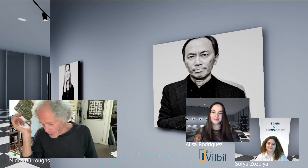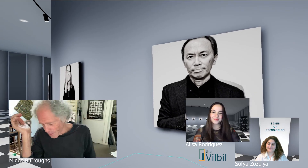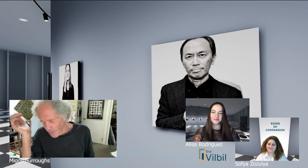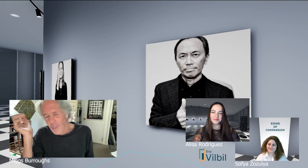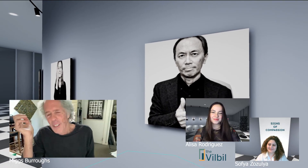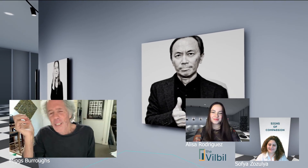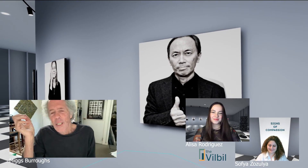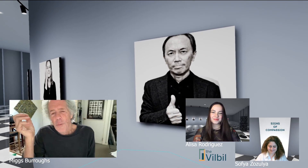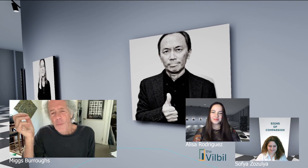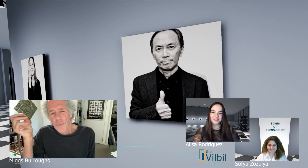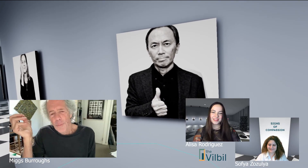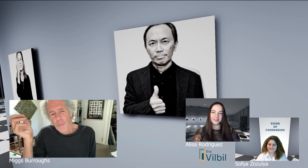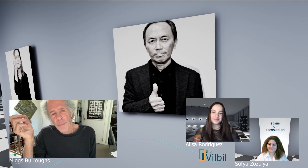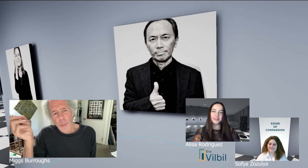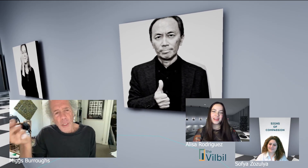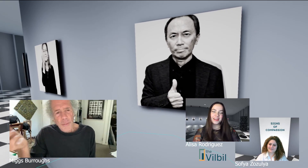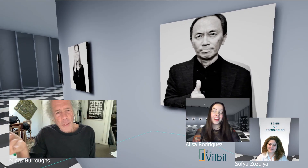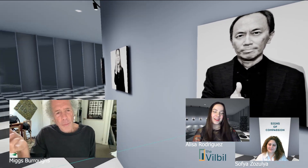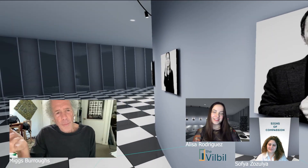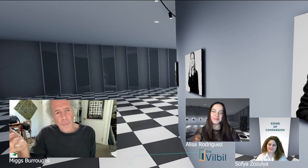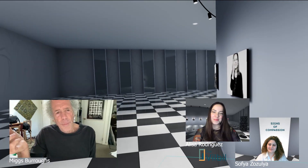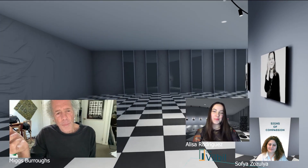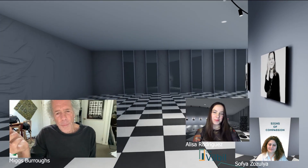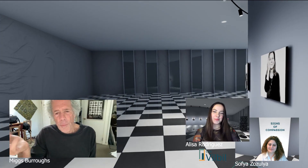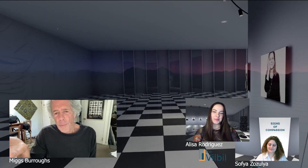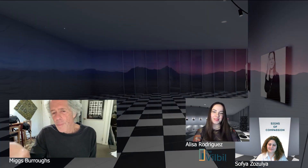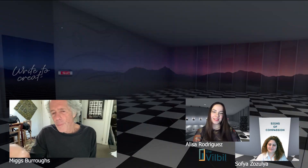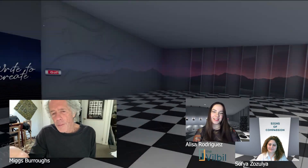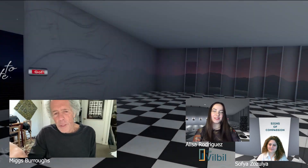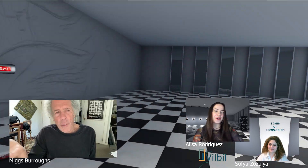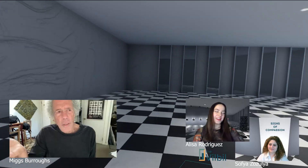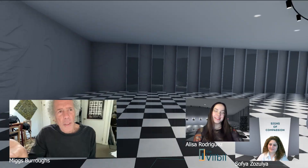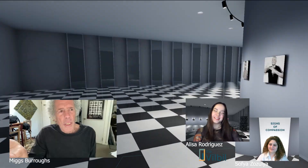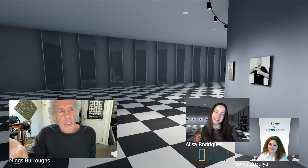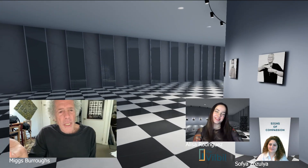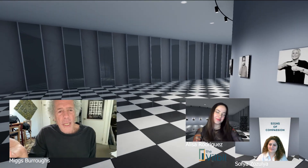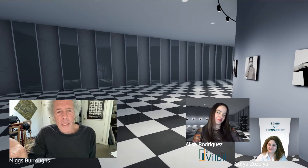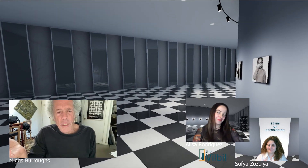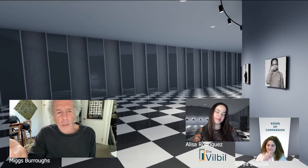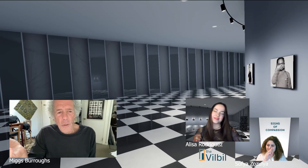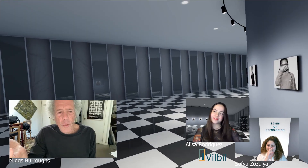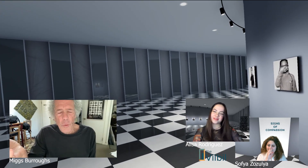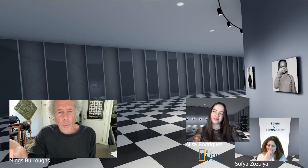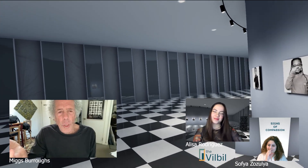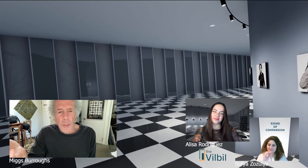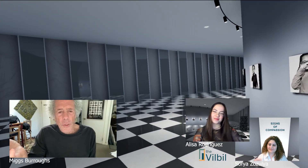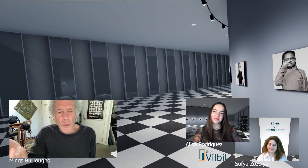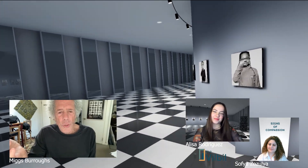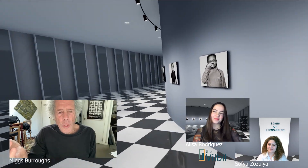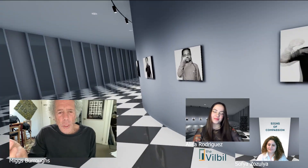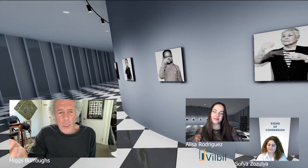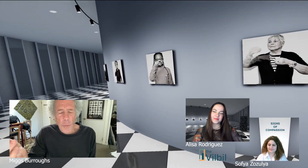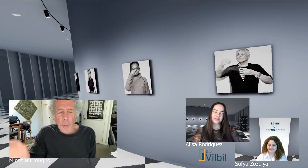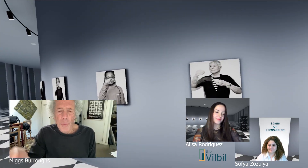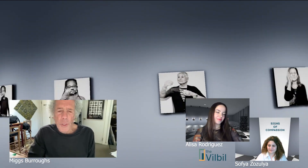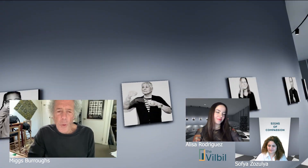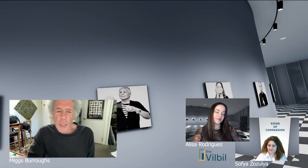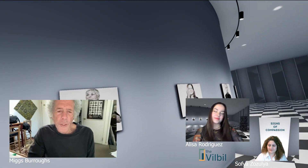it. But part of our intent was, people said, why didn't you